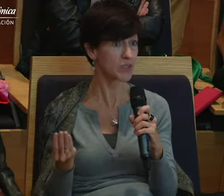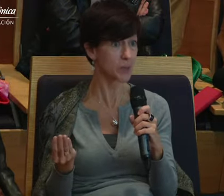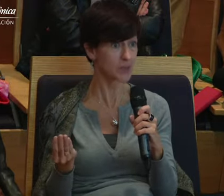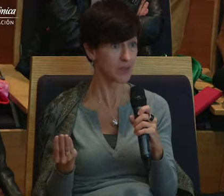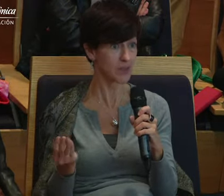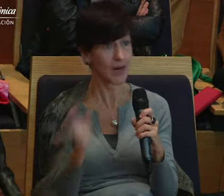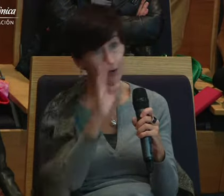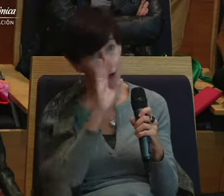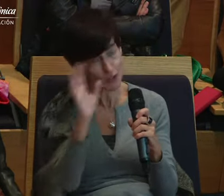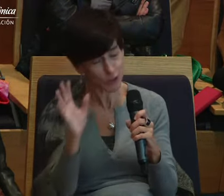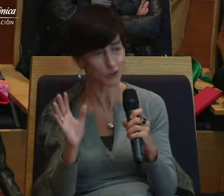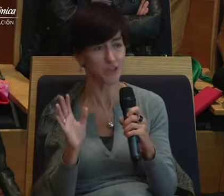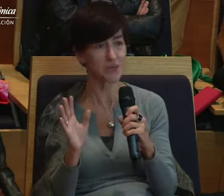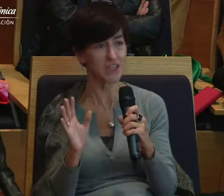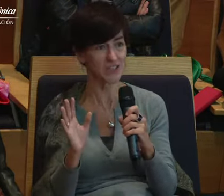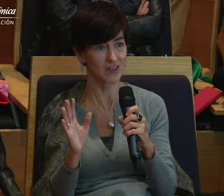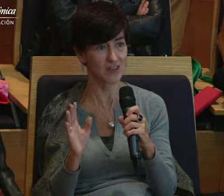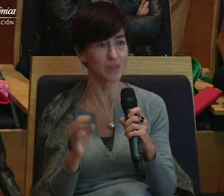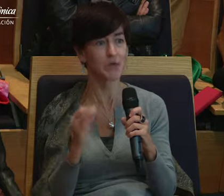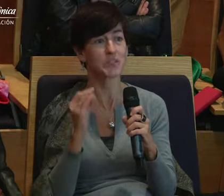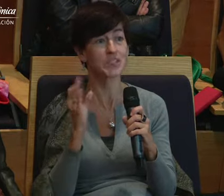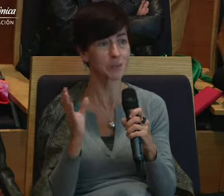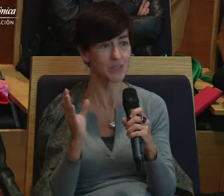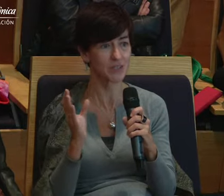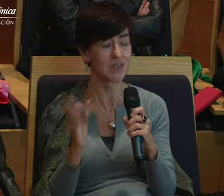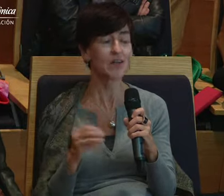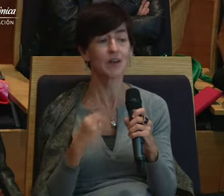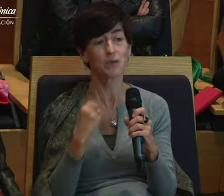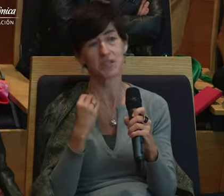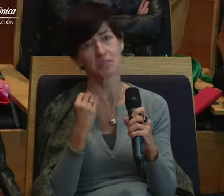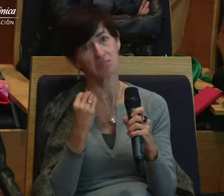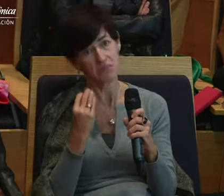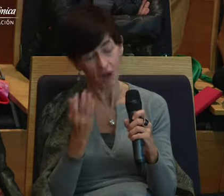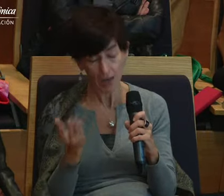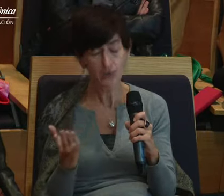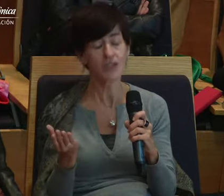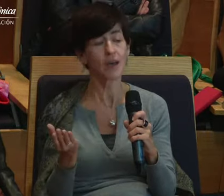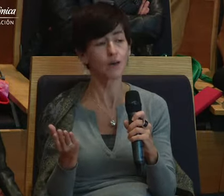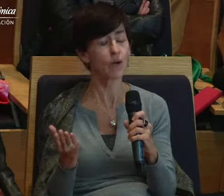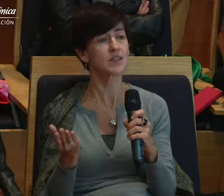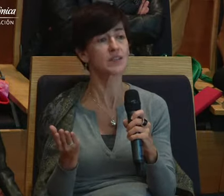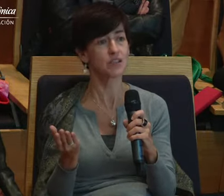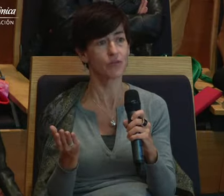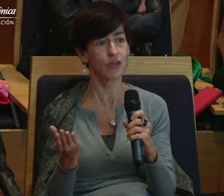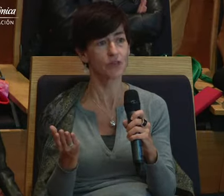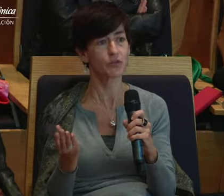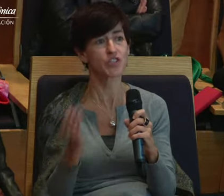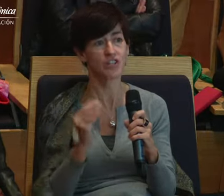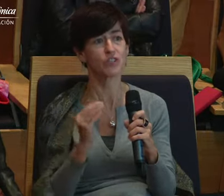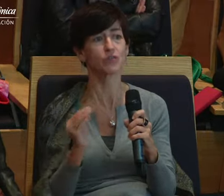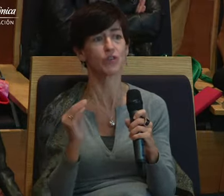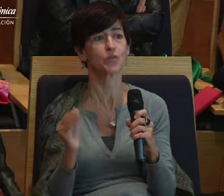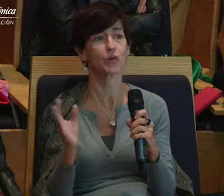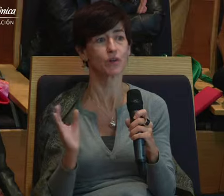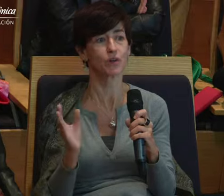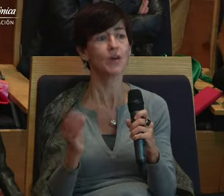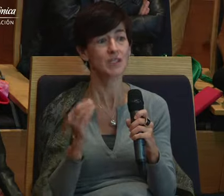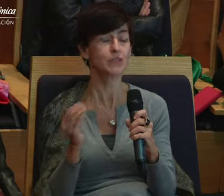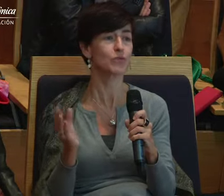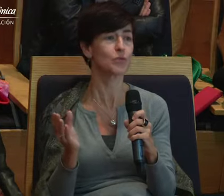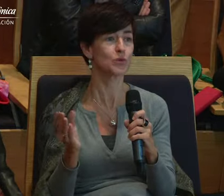was adapted. I know it's not transmedia exactly, but it was adapted, and it was, I would say, quite successfully for such a different